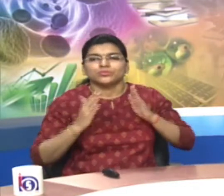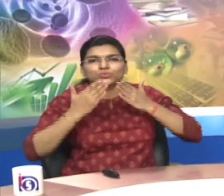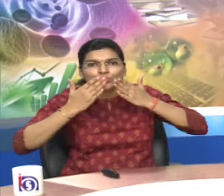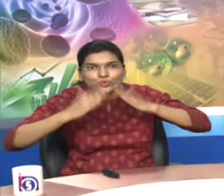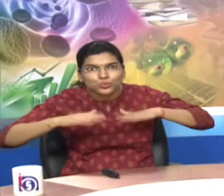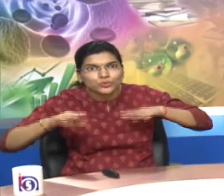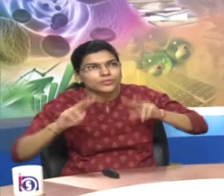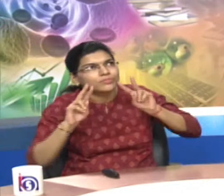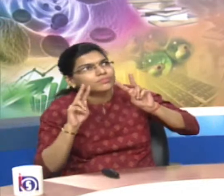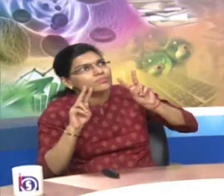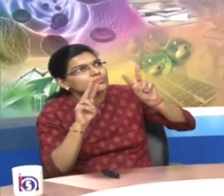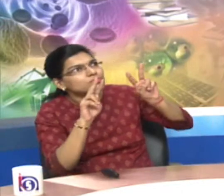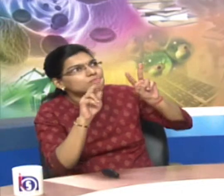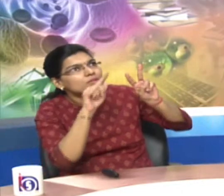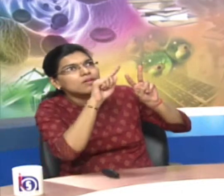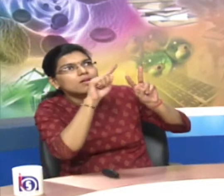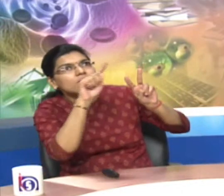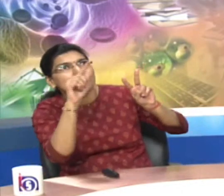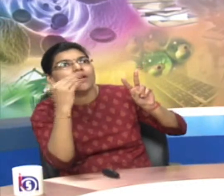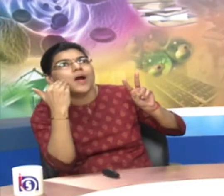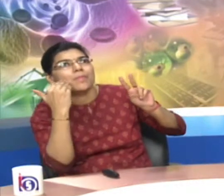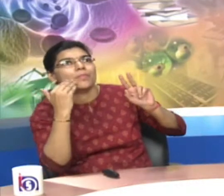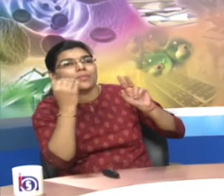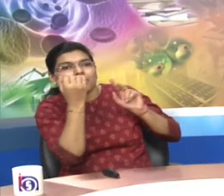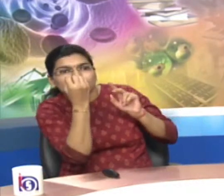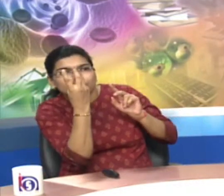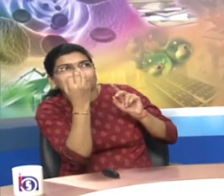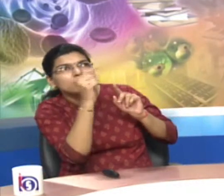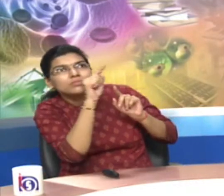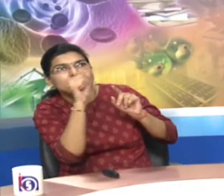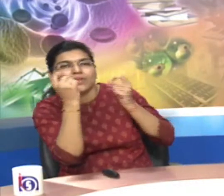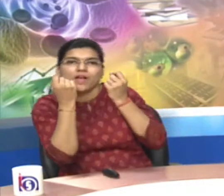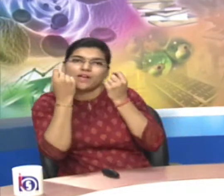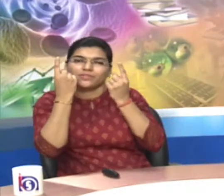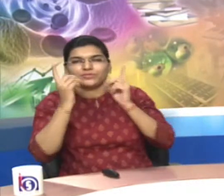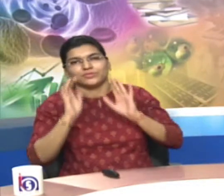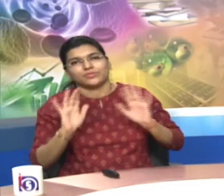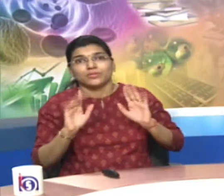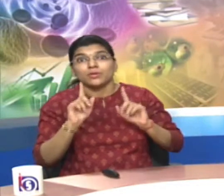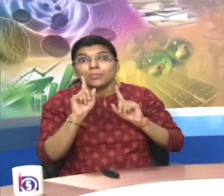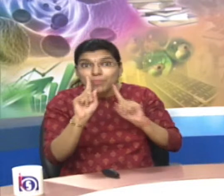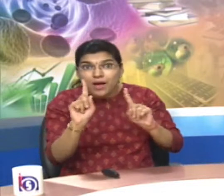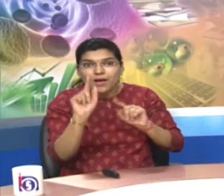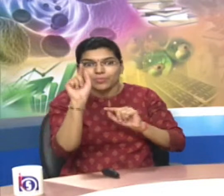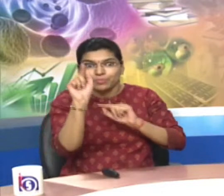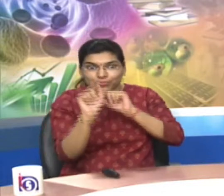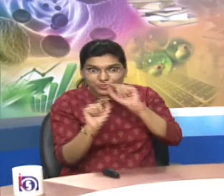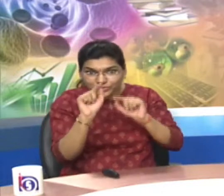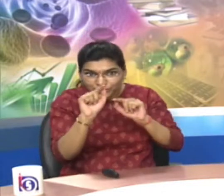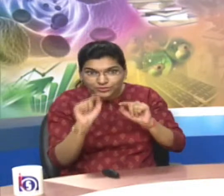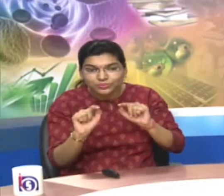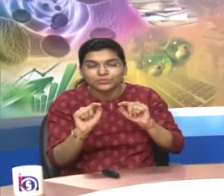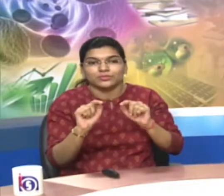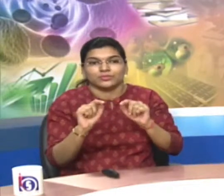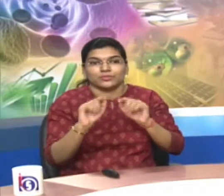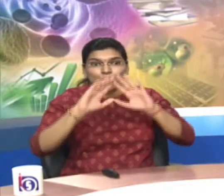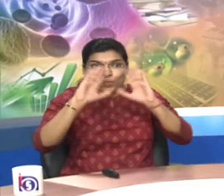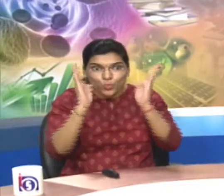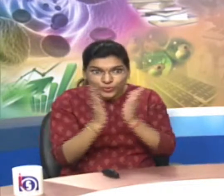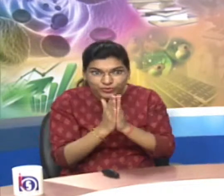that they can see the related content which is related to them only, like